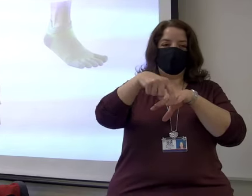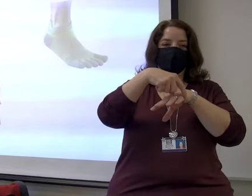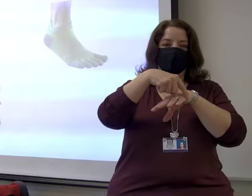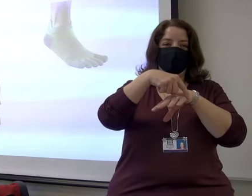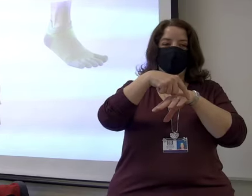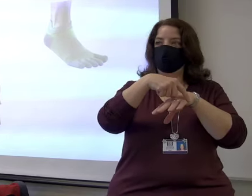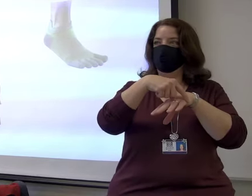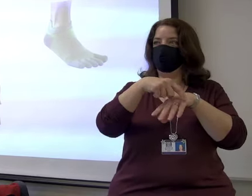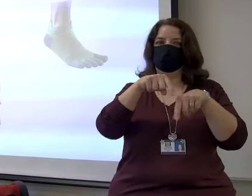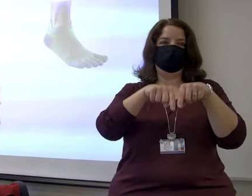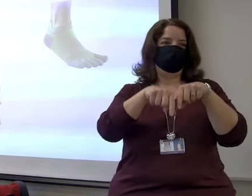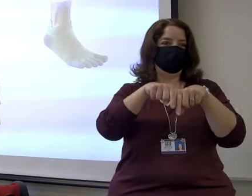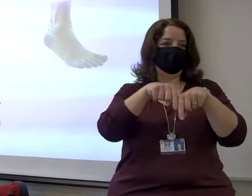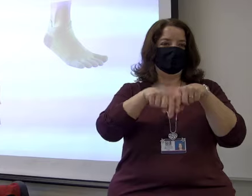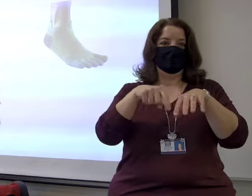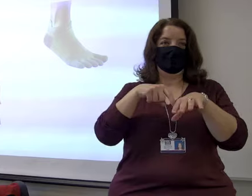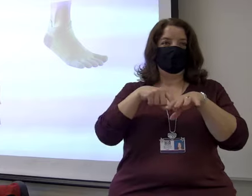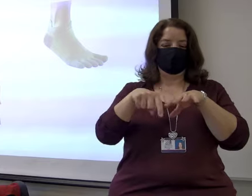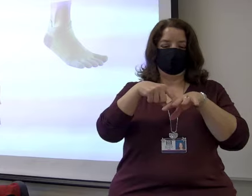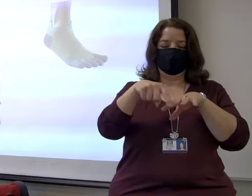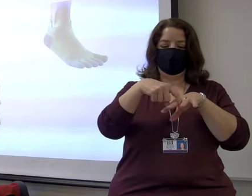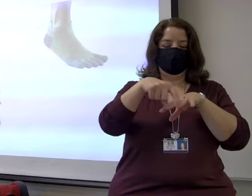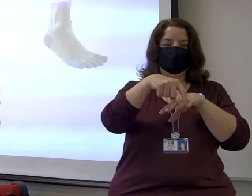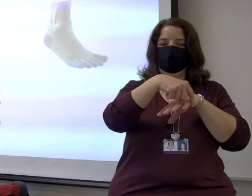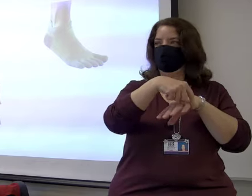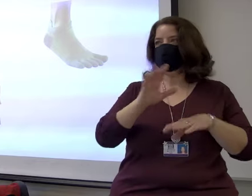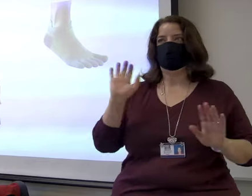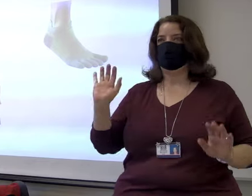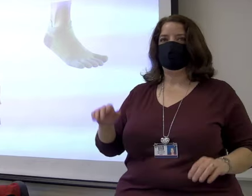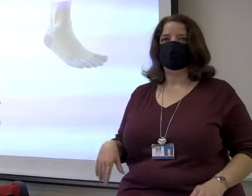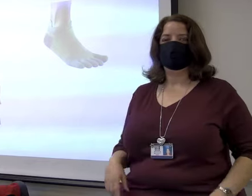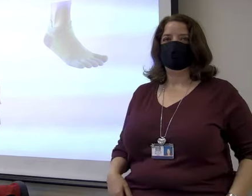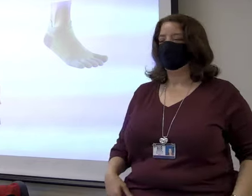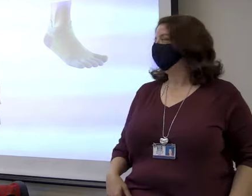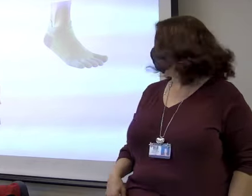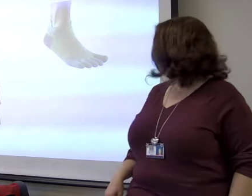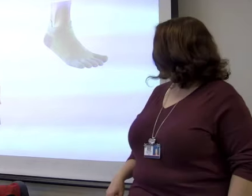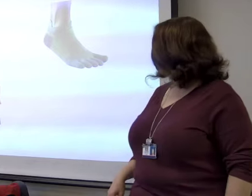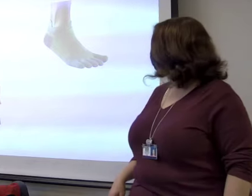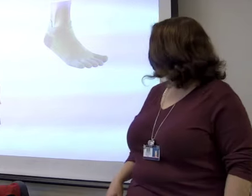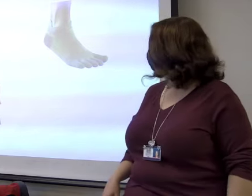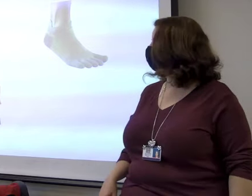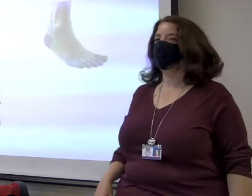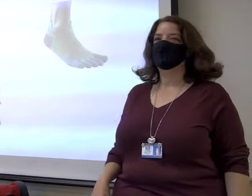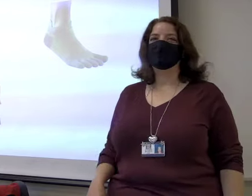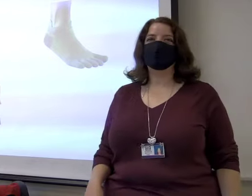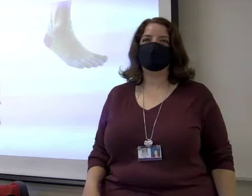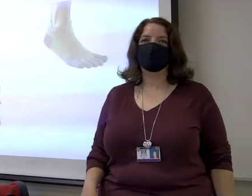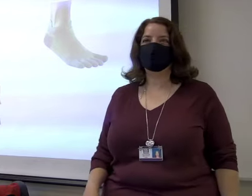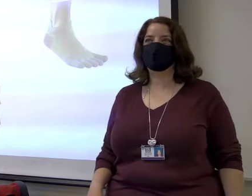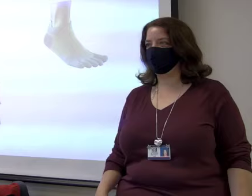toe. Who would want to wear that? Why are her toes look like that? Because that's how her socks are